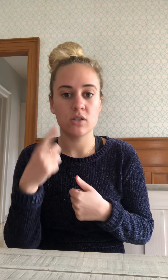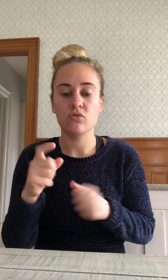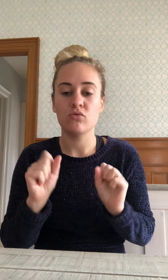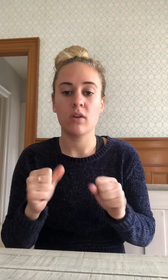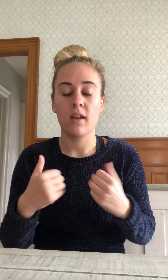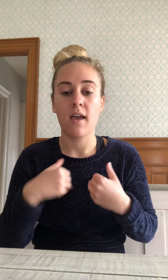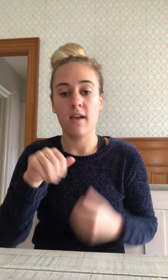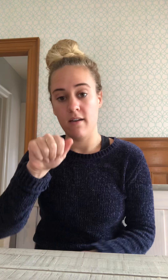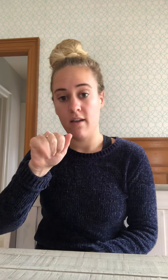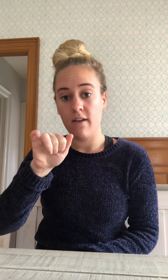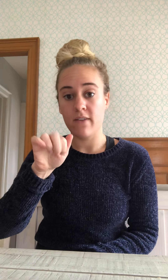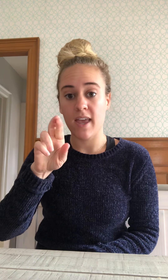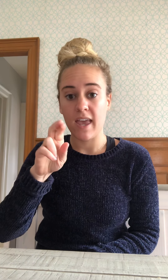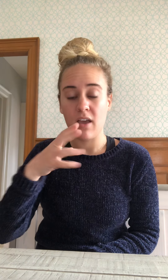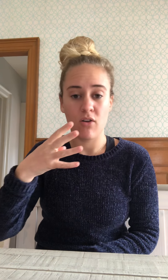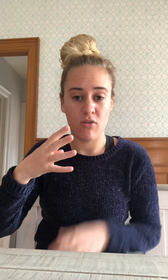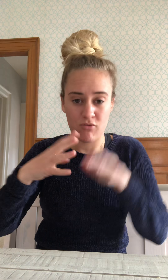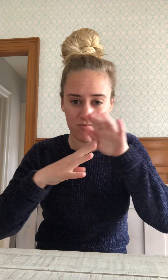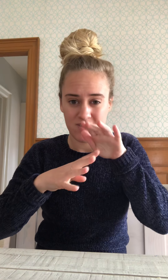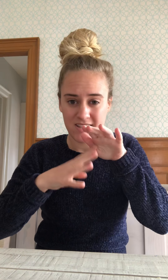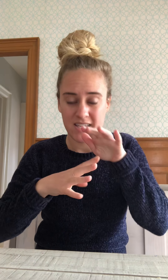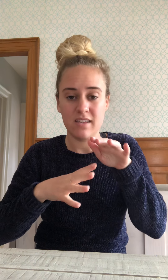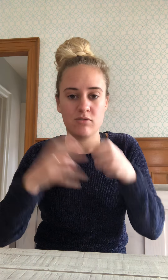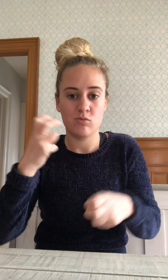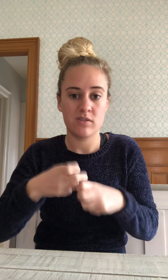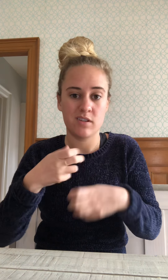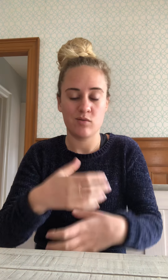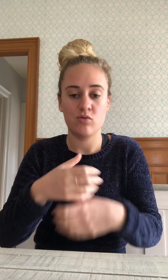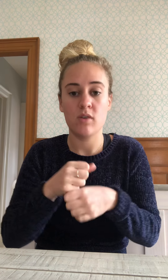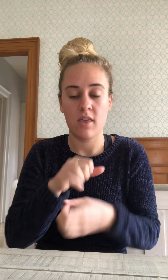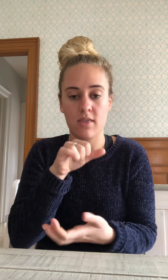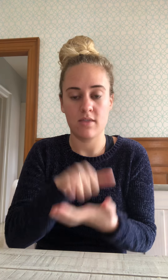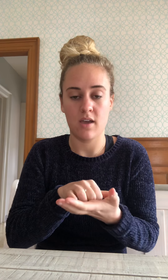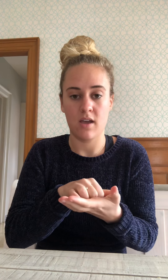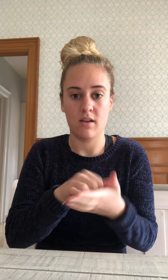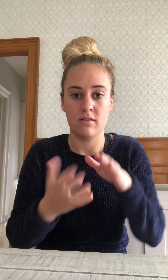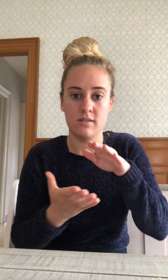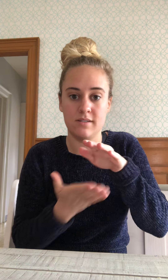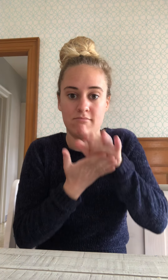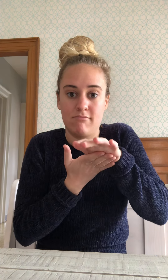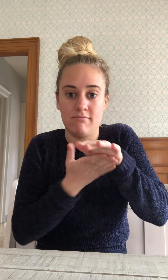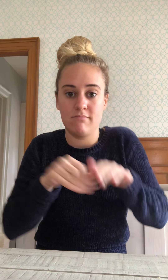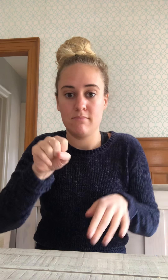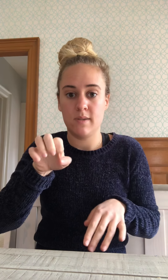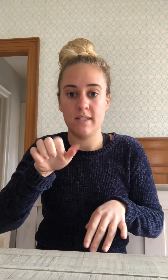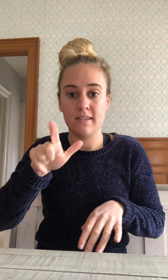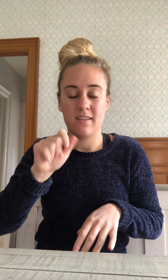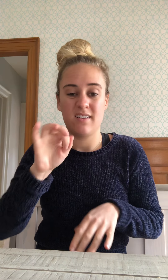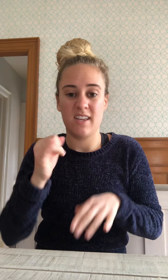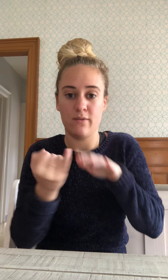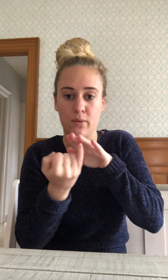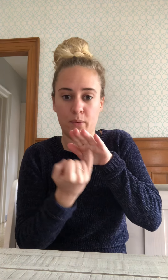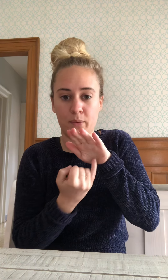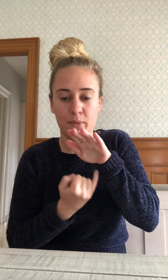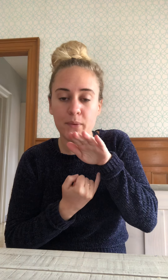leaking underneath there. It's hard to get the seal if that fissure continues all the way to the end of the denture. If you fill it in, sometimes